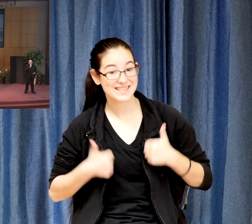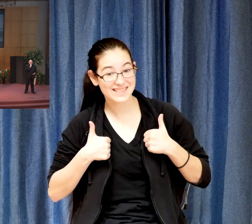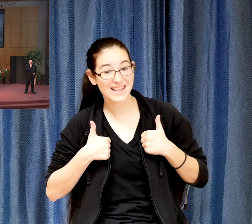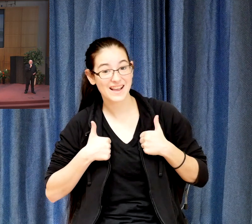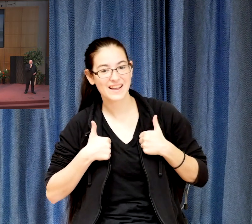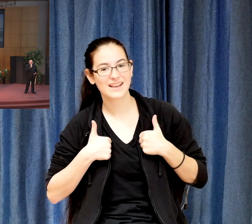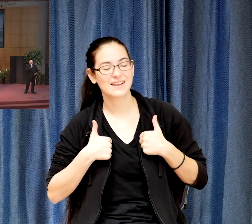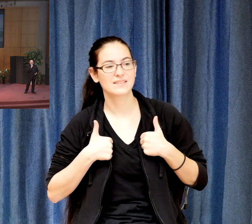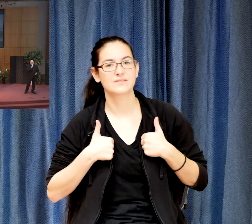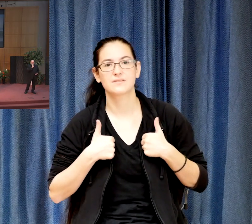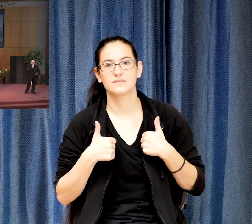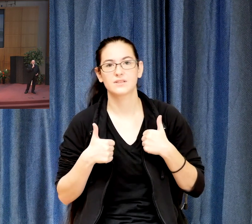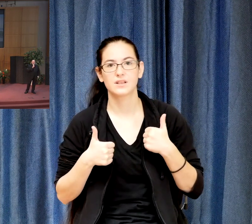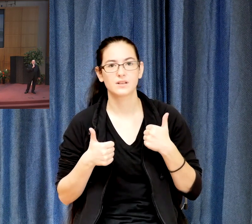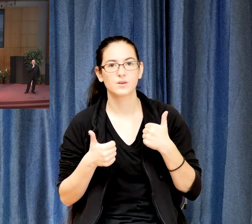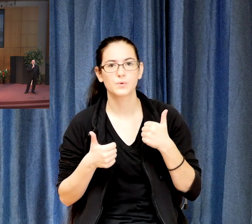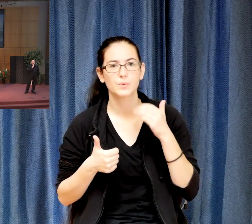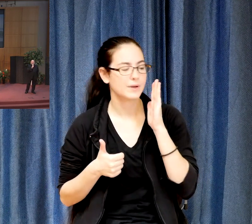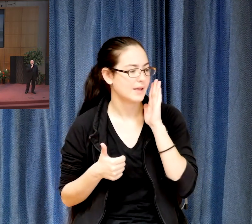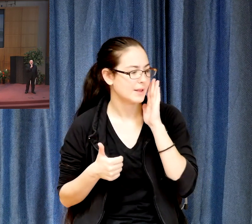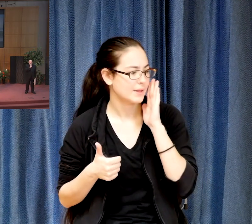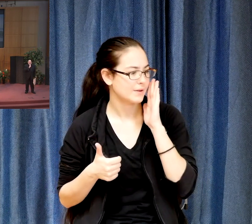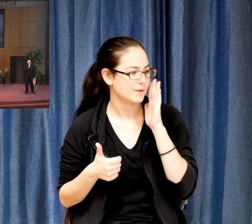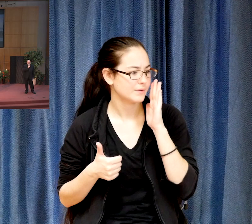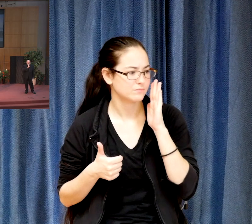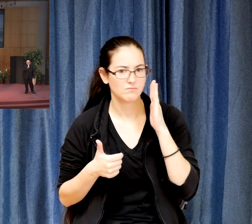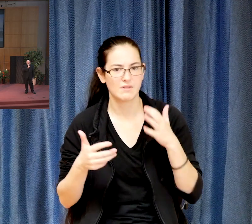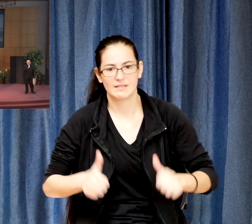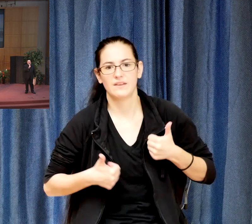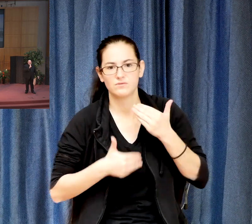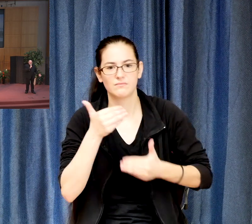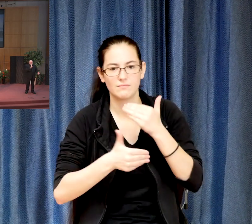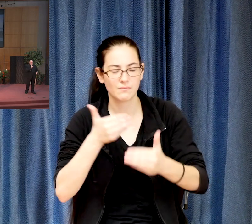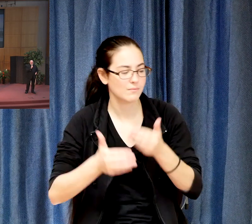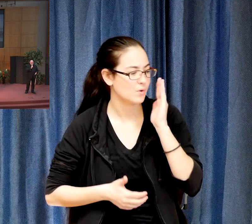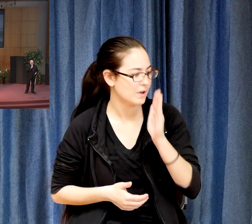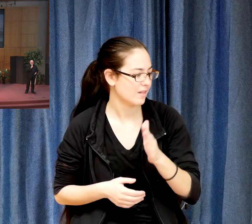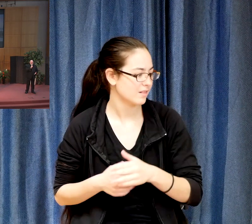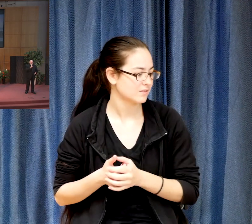gonna be what it is.